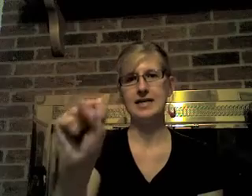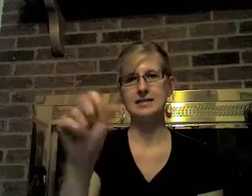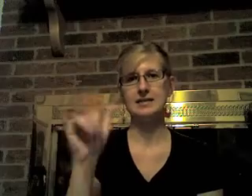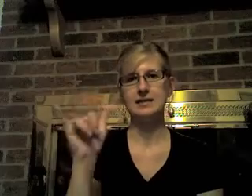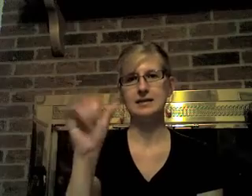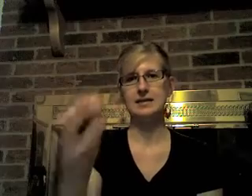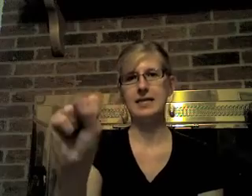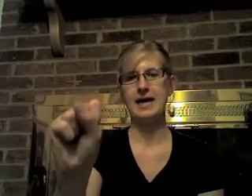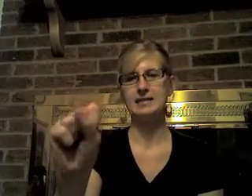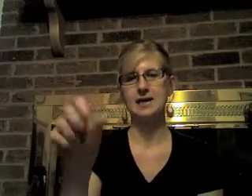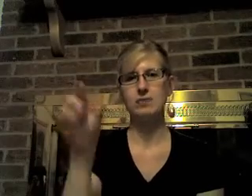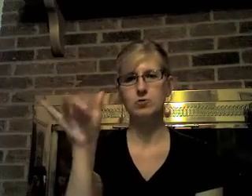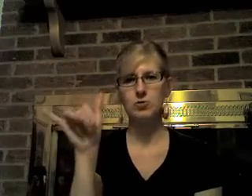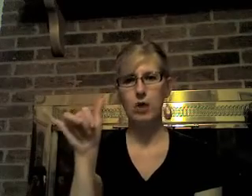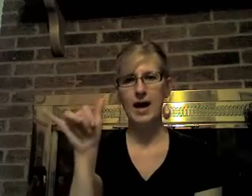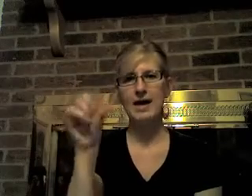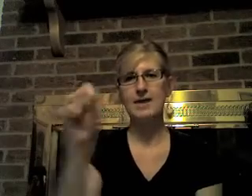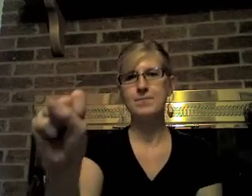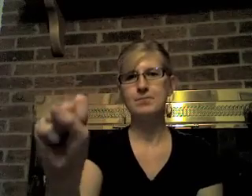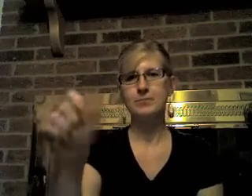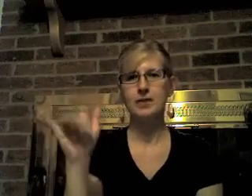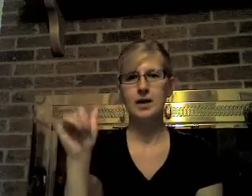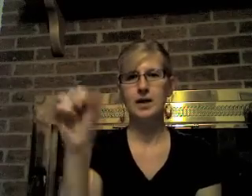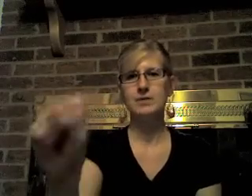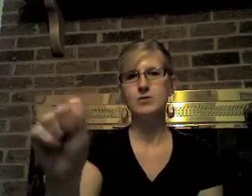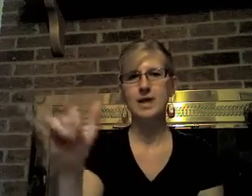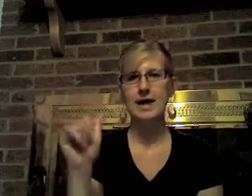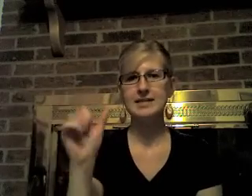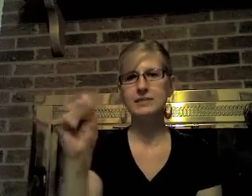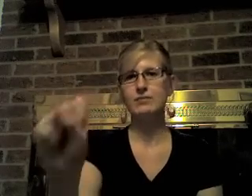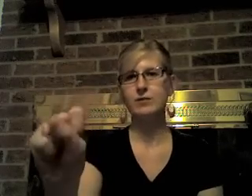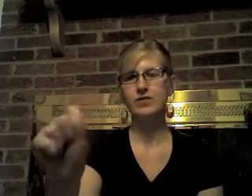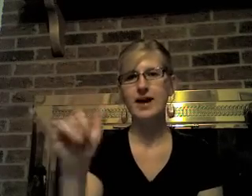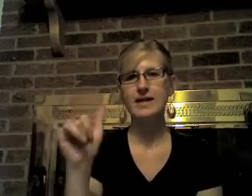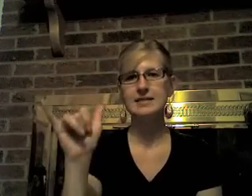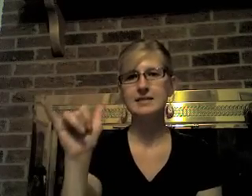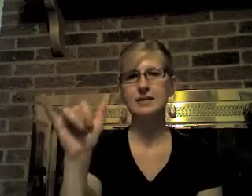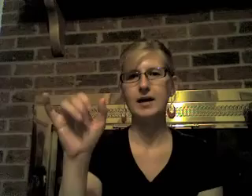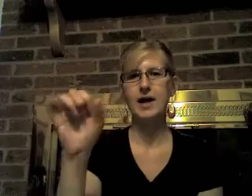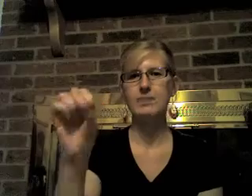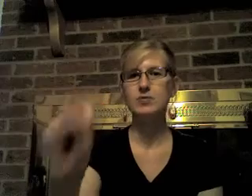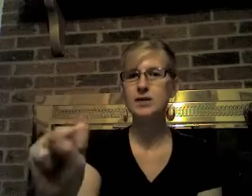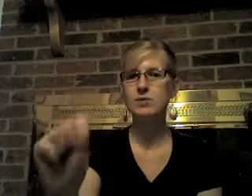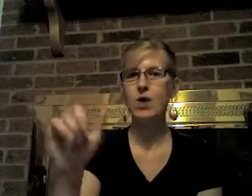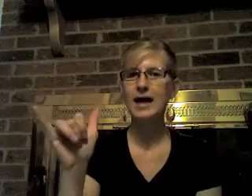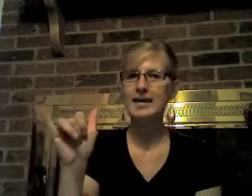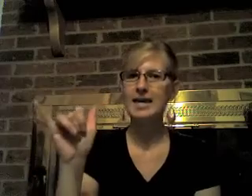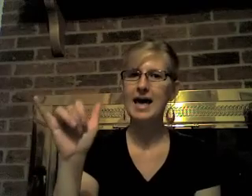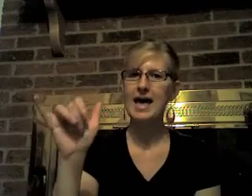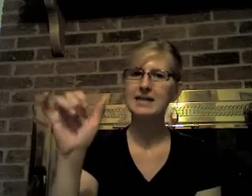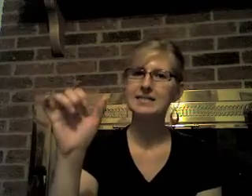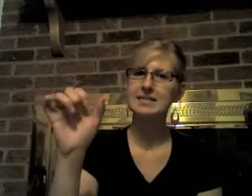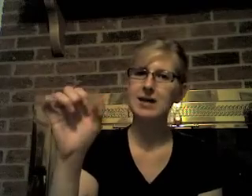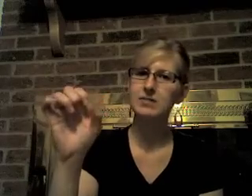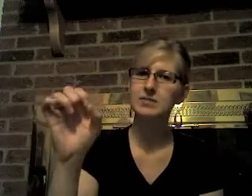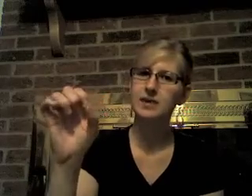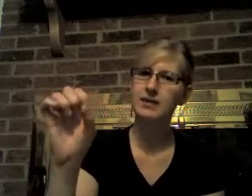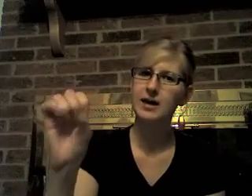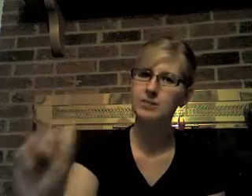Yes. Yes. See how I'm doing the Y and coming to an S real fast? I'm doing the Y-E-S. See how I'm starting there, but then it